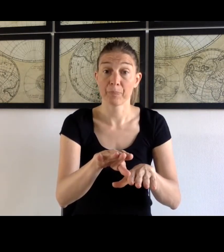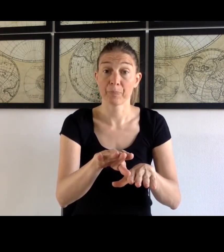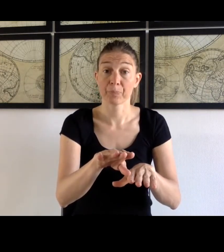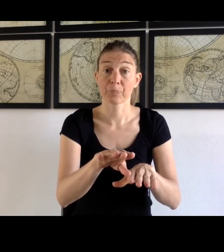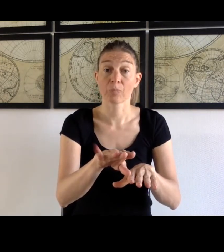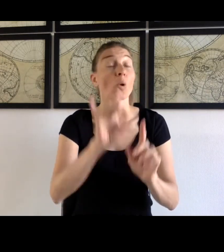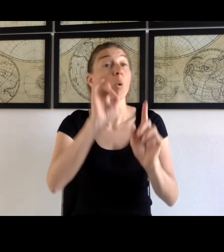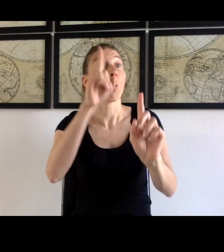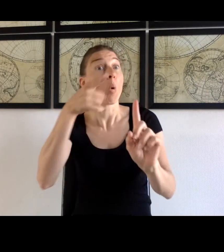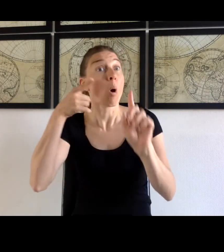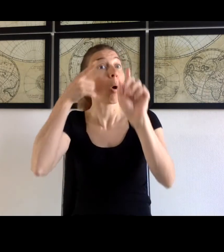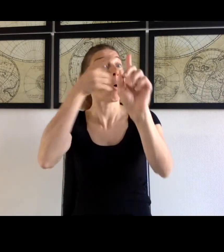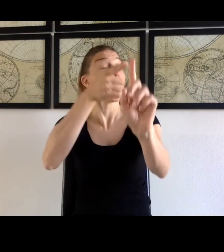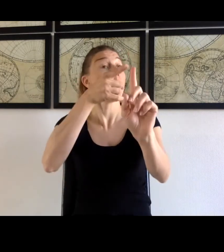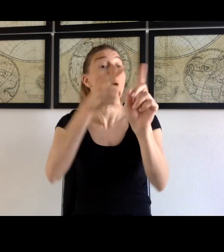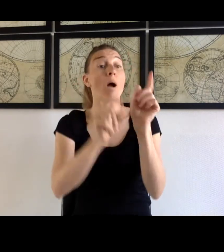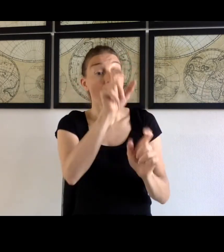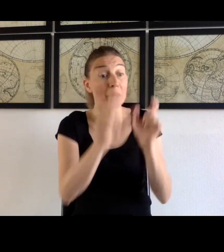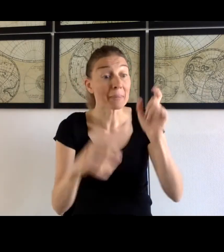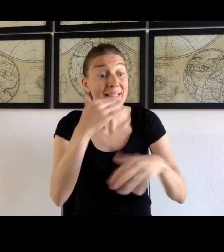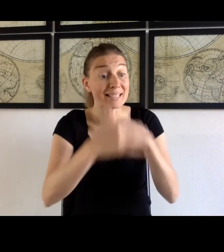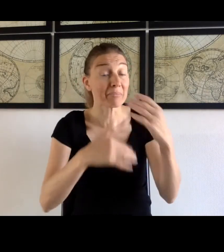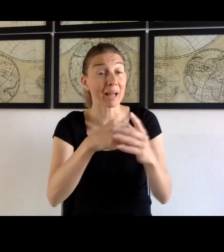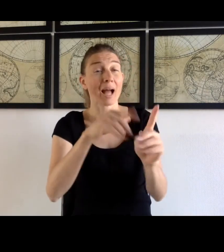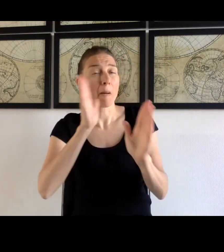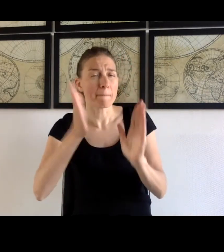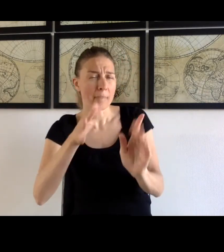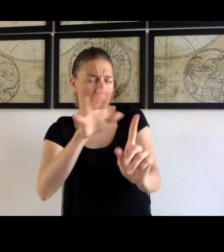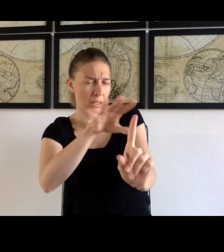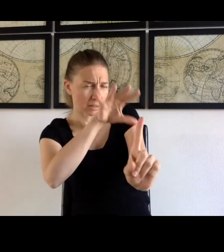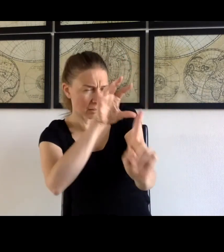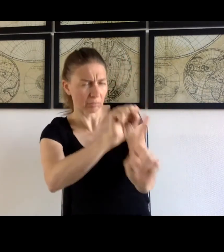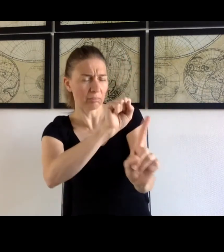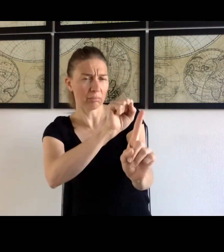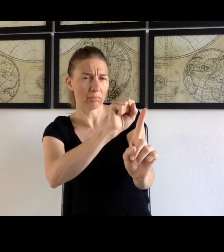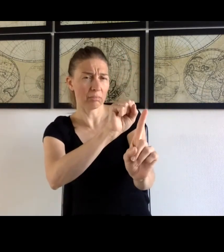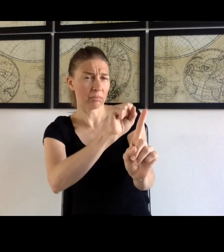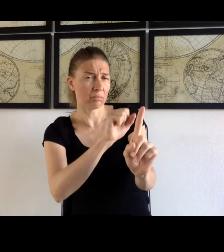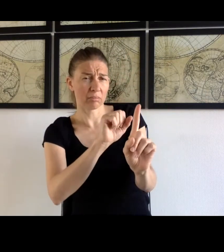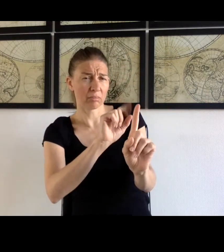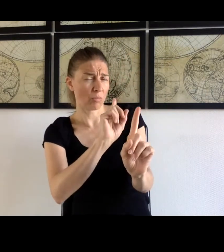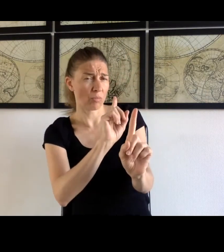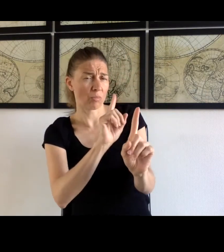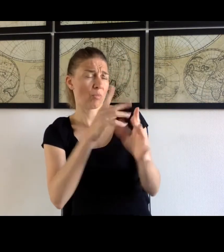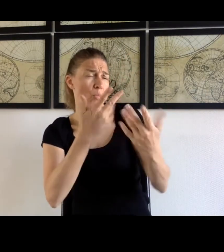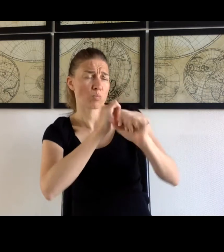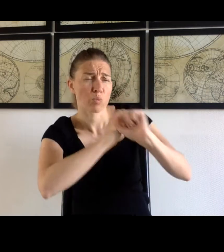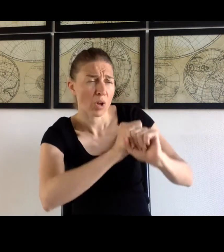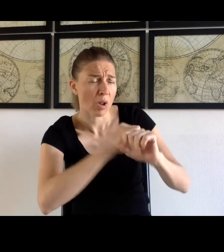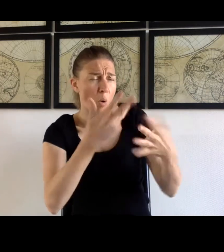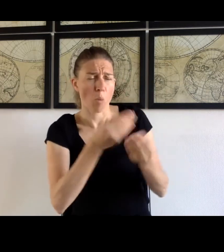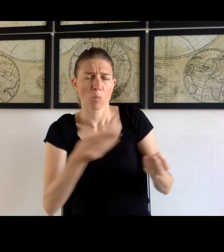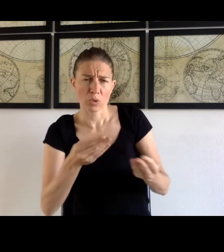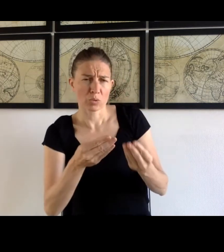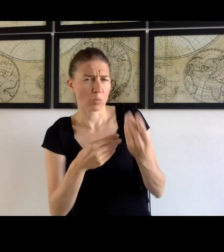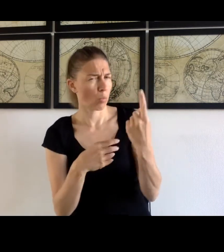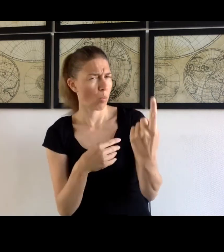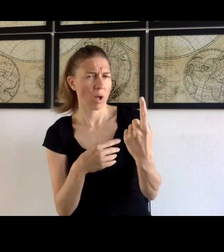identifying those who need or require benefits or supports or protection or products, but it's